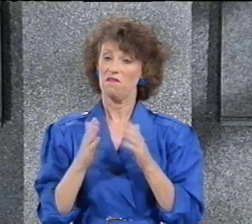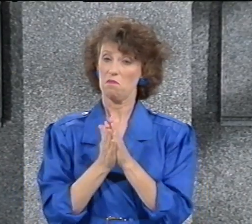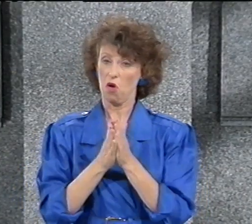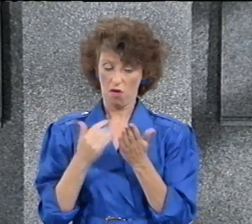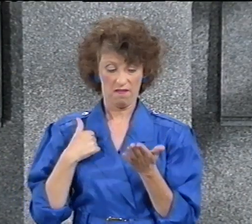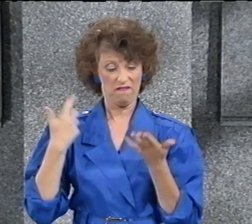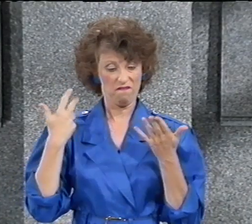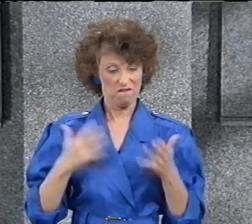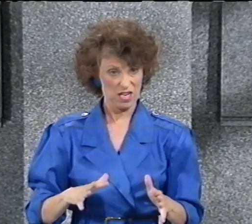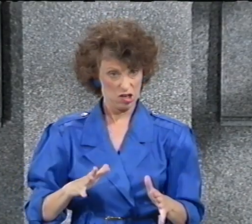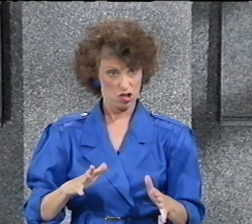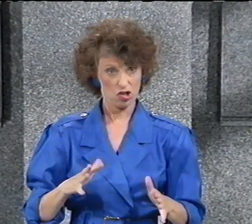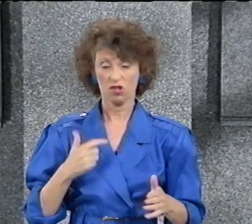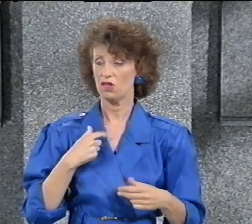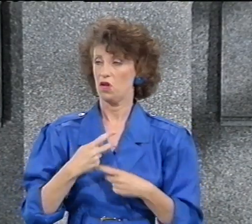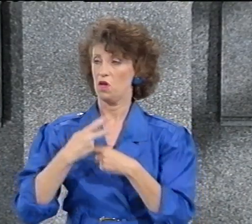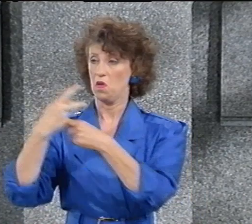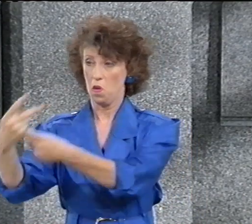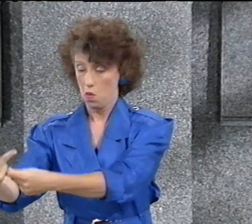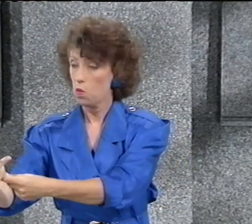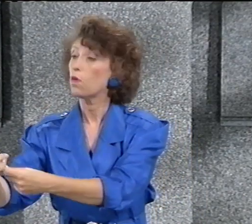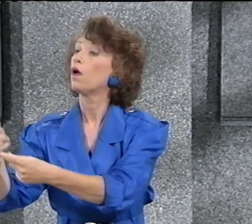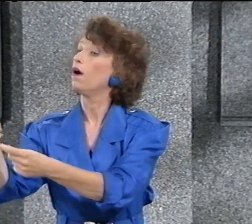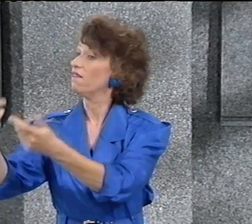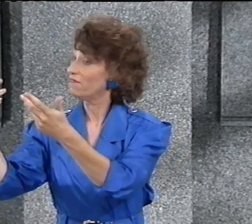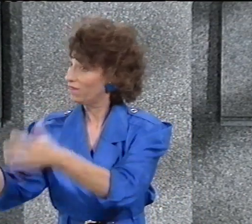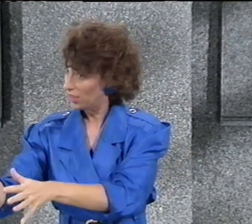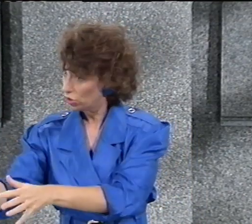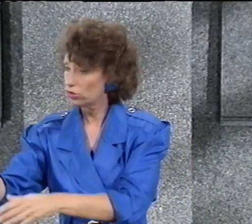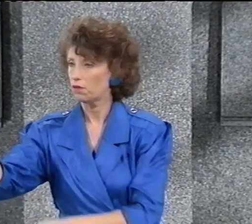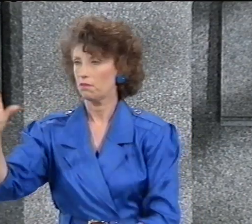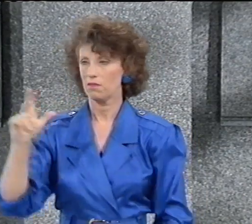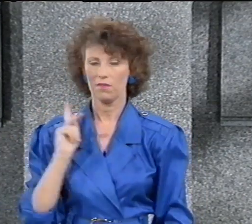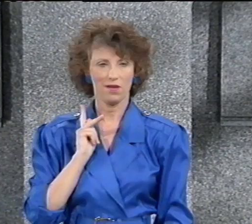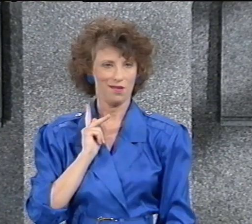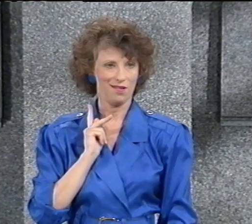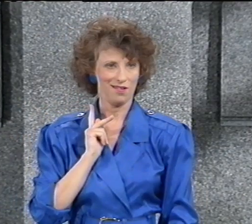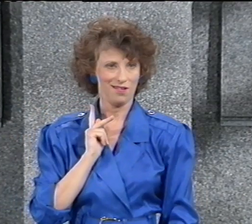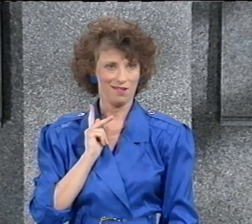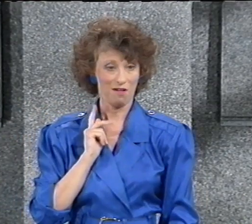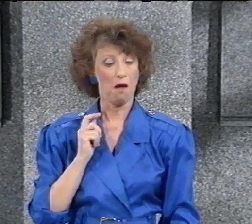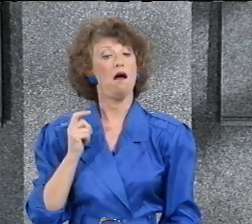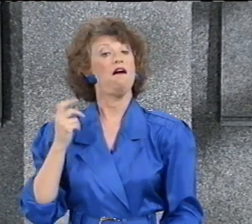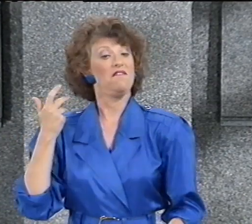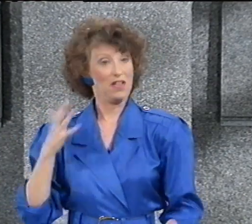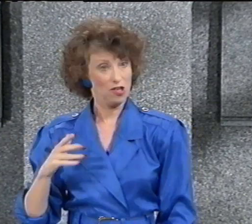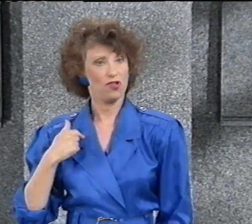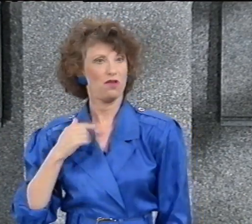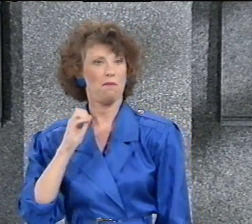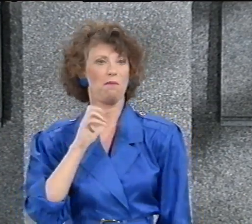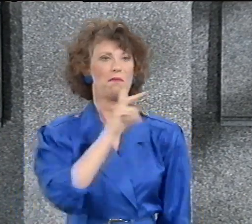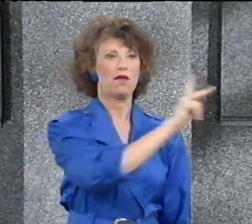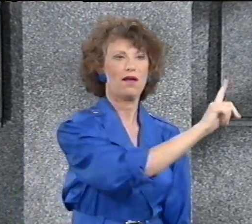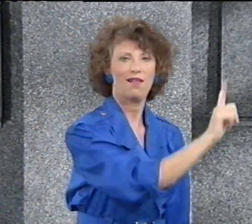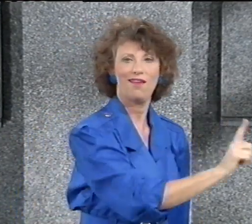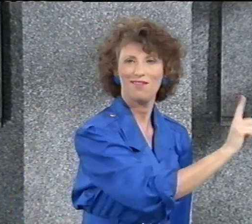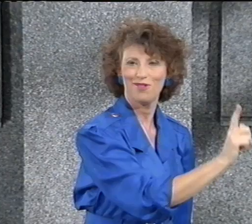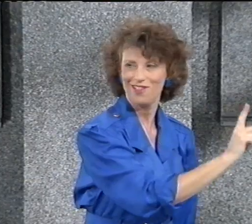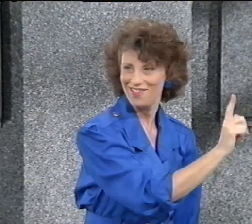Suppose I loan you a book, and when you're finished, you give it back to me, and then I return it back